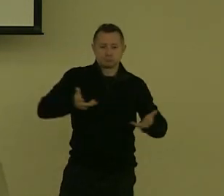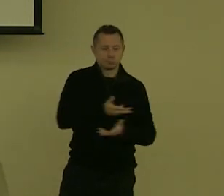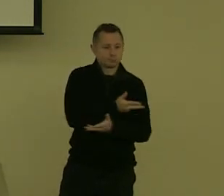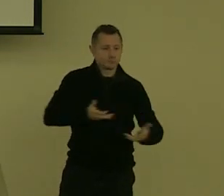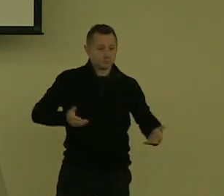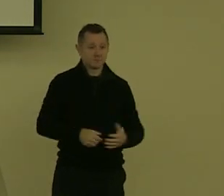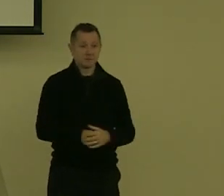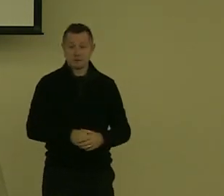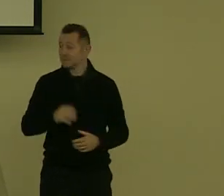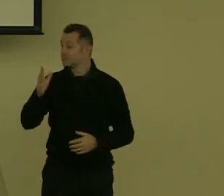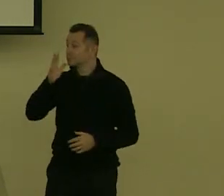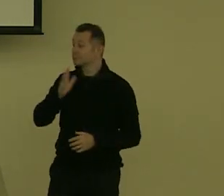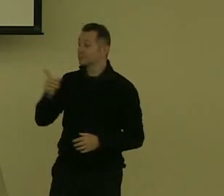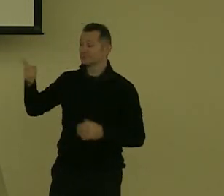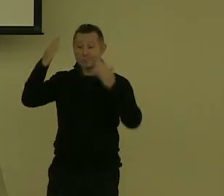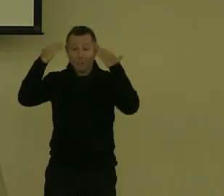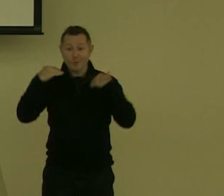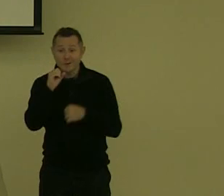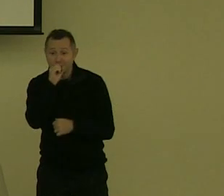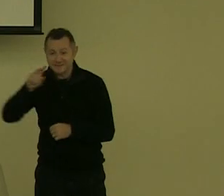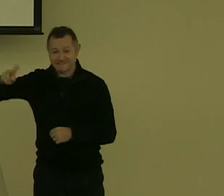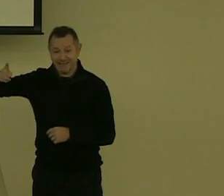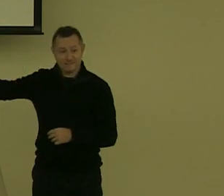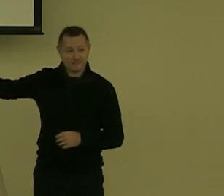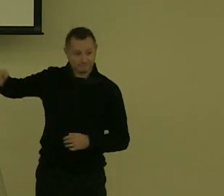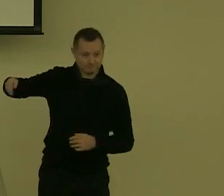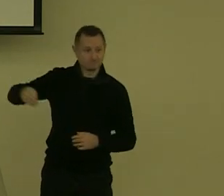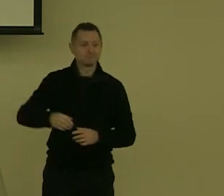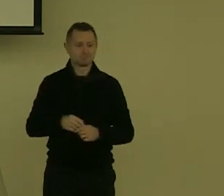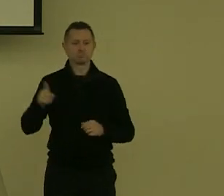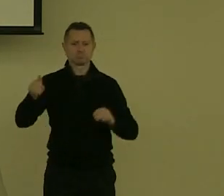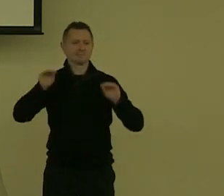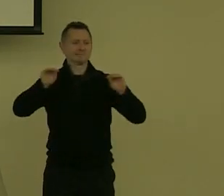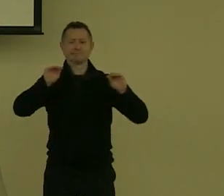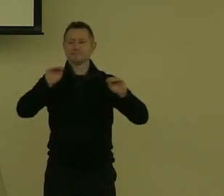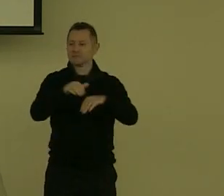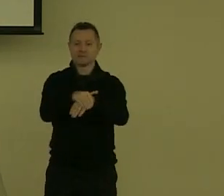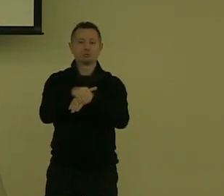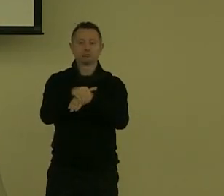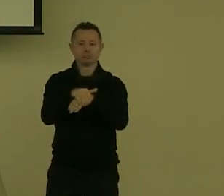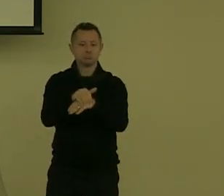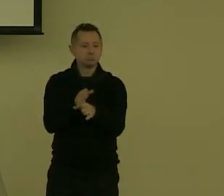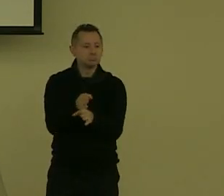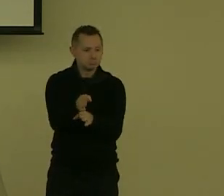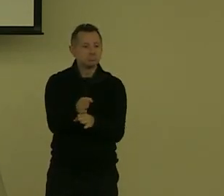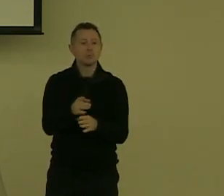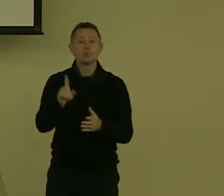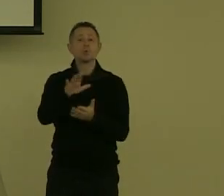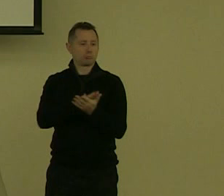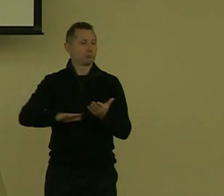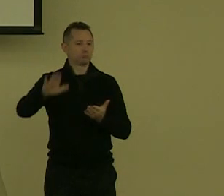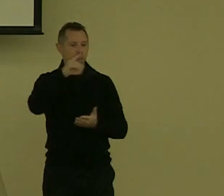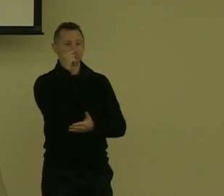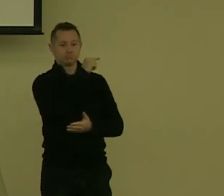I'm Hillary Chute, and I'm an English professor. And for 6 years, I was an English professor at the University